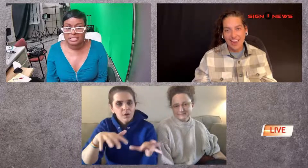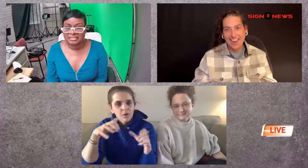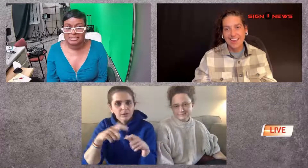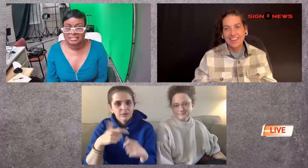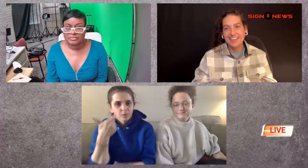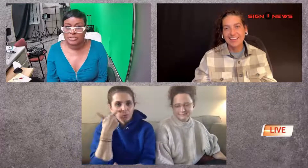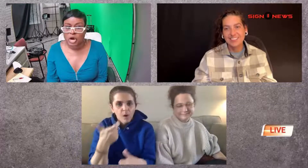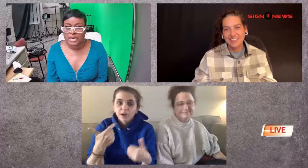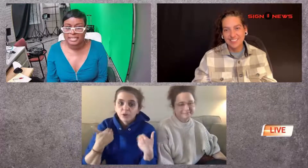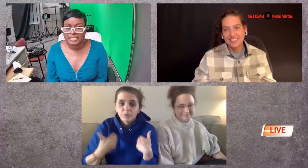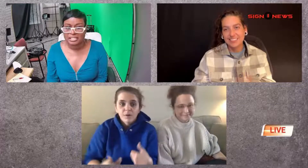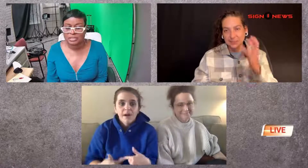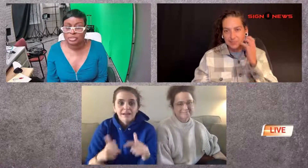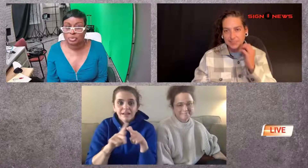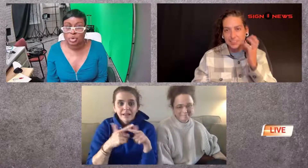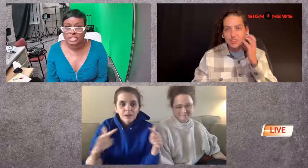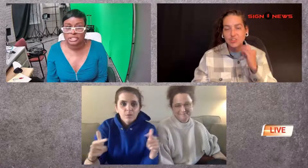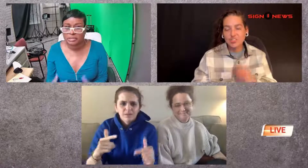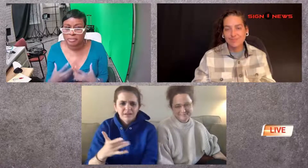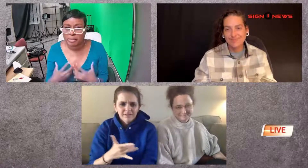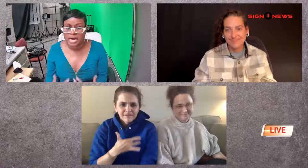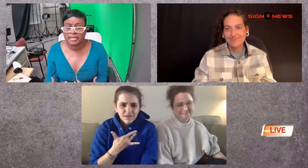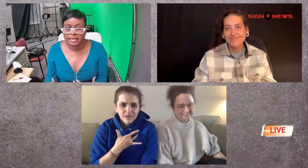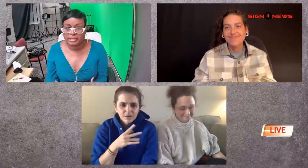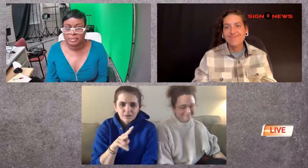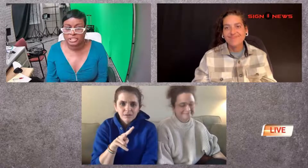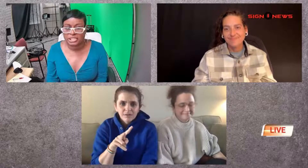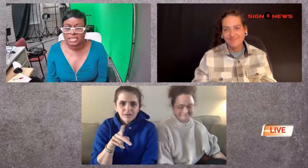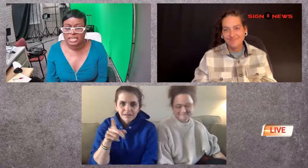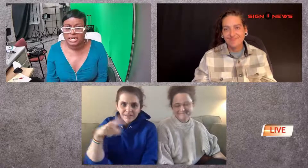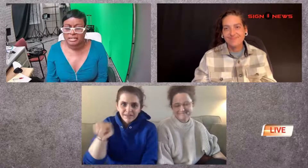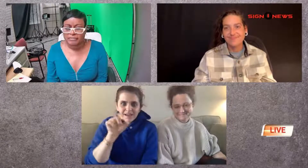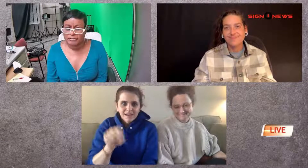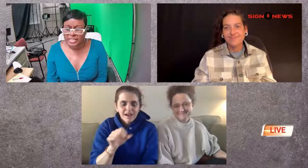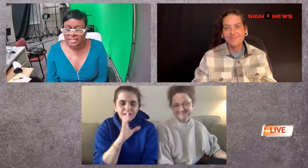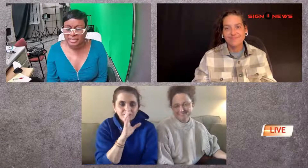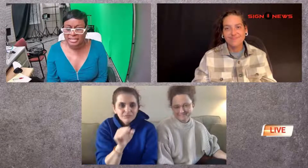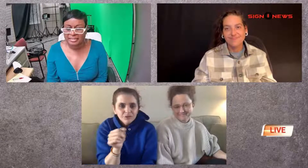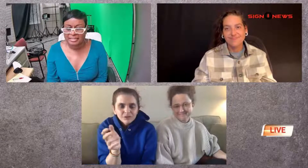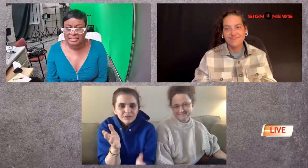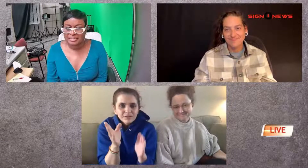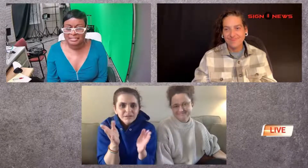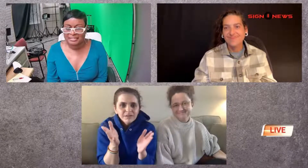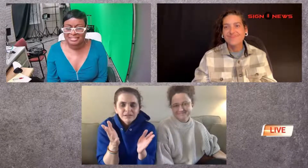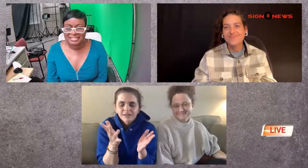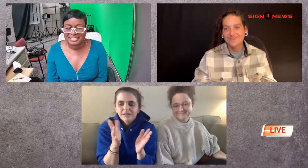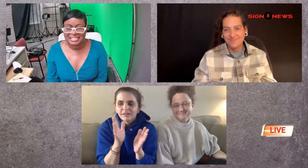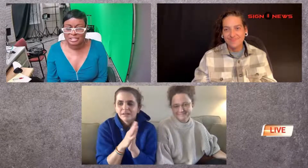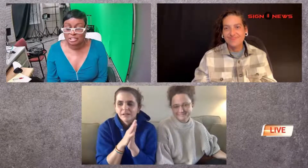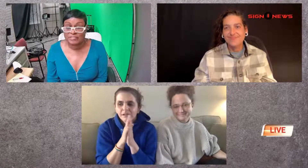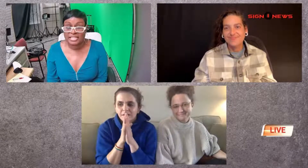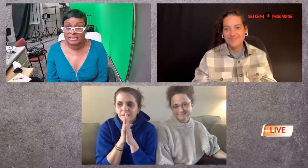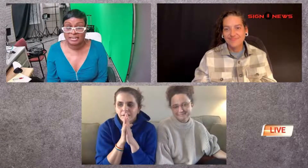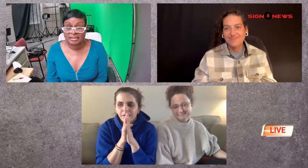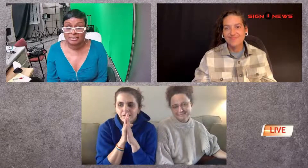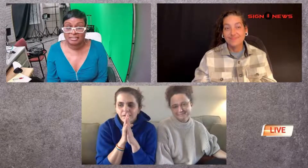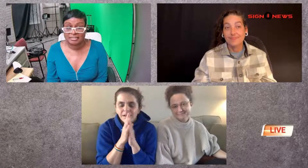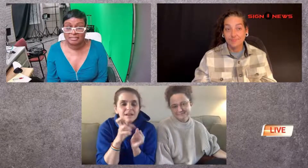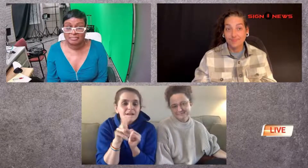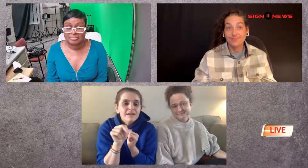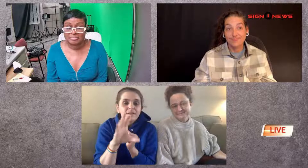sound for the audience. They're just watching the body language and they're feeling it. It's just